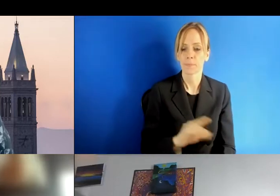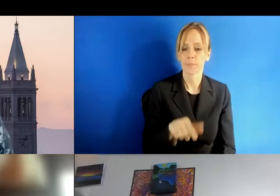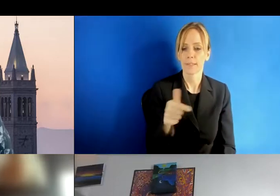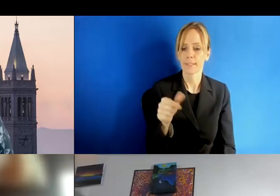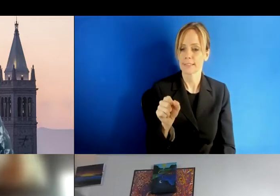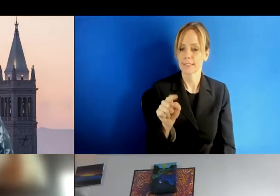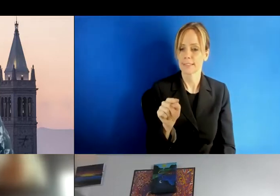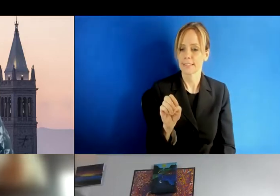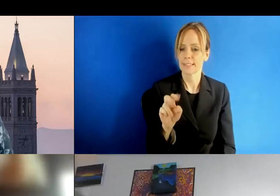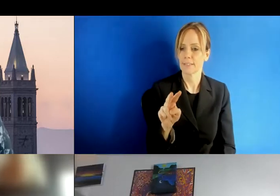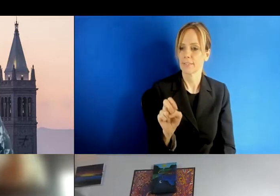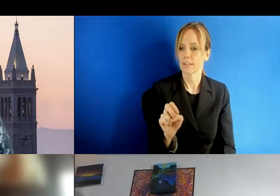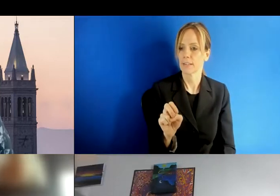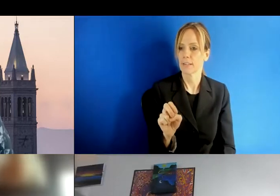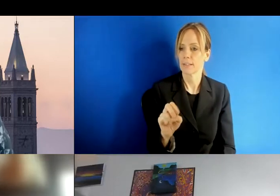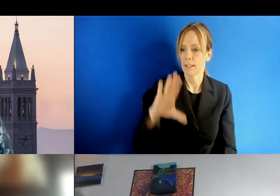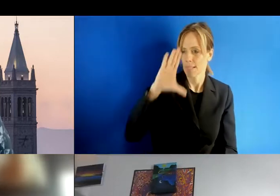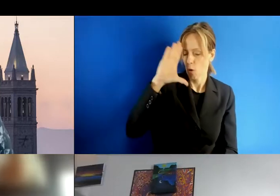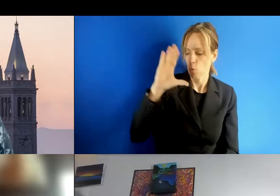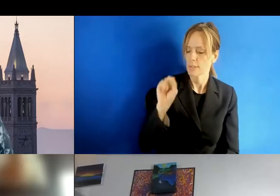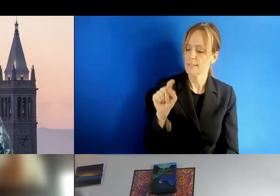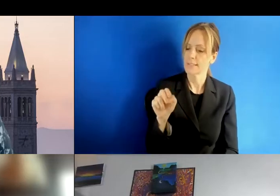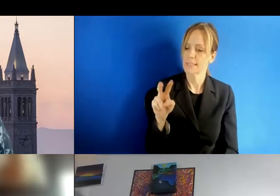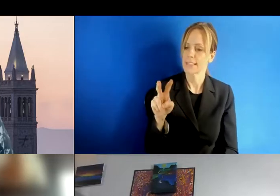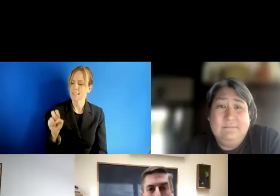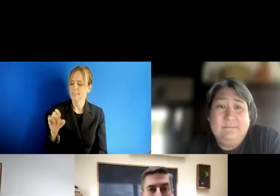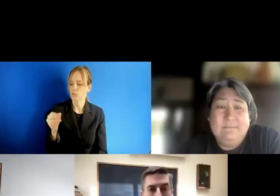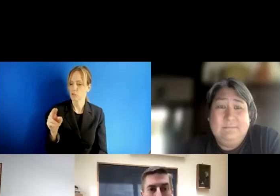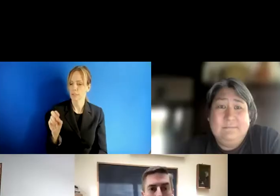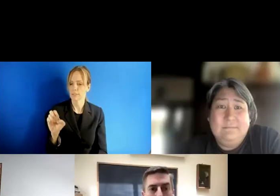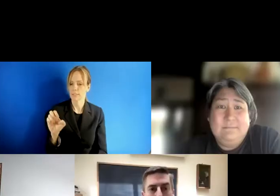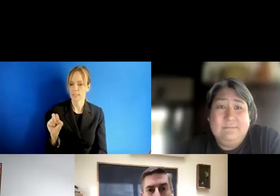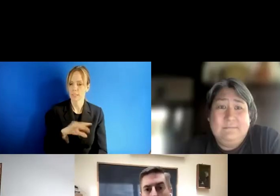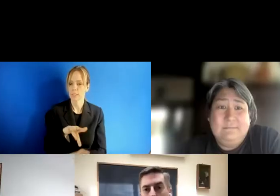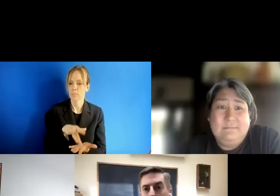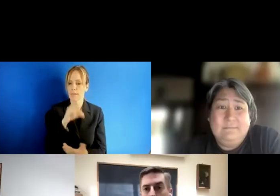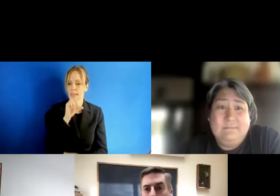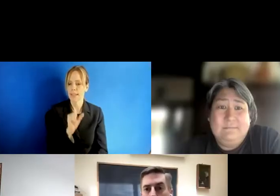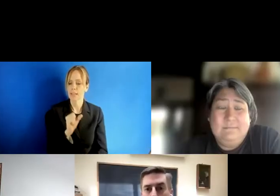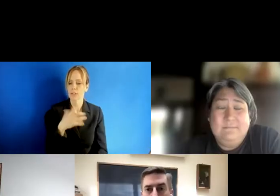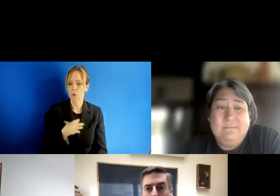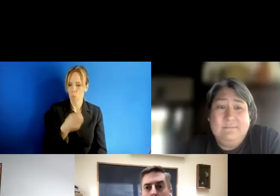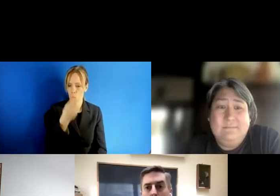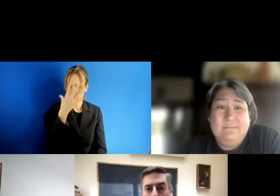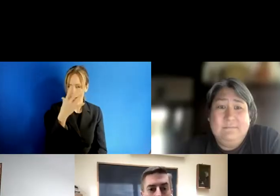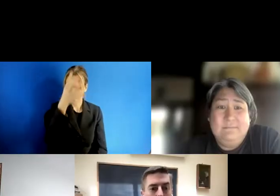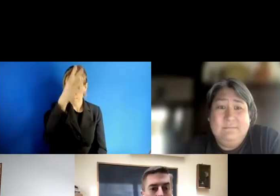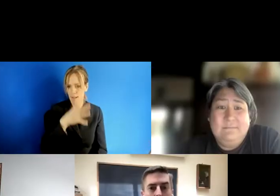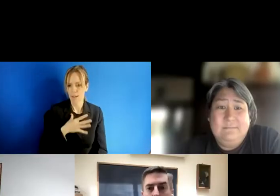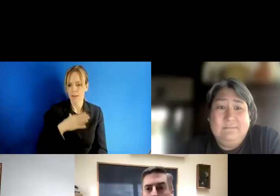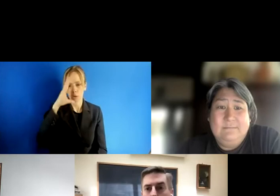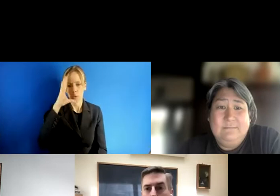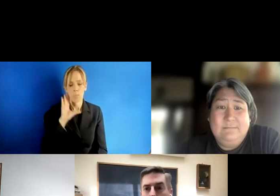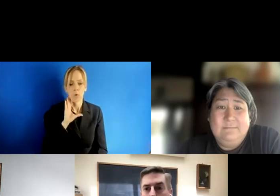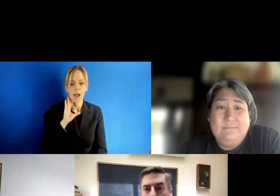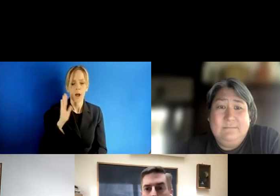next. Hi, I'm Steve Johnson. I'm a middle-aged white man with my brown hair shorted, parted to the